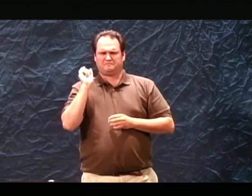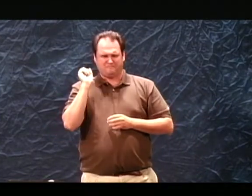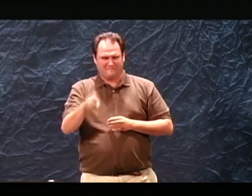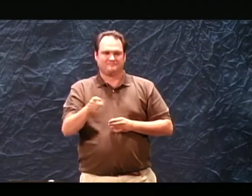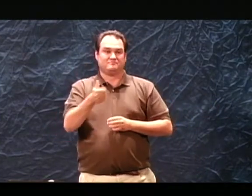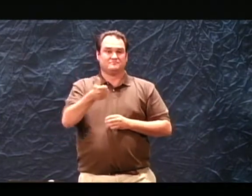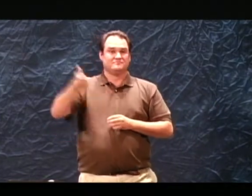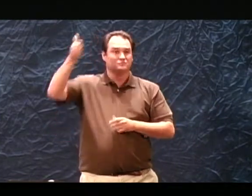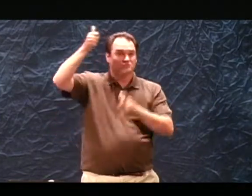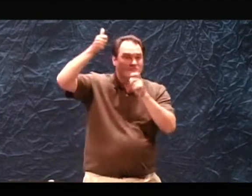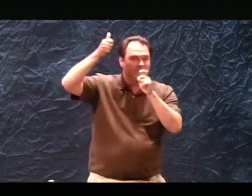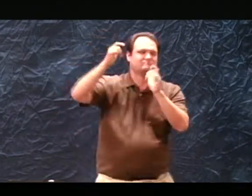christ